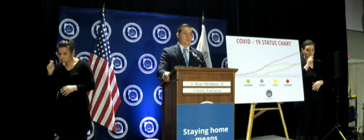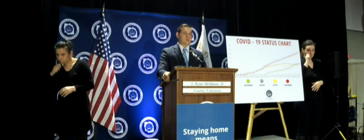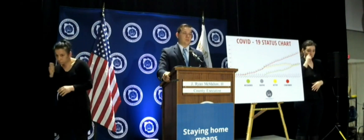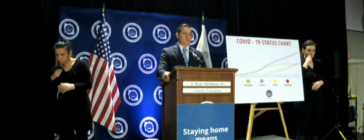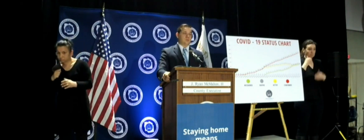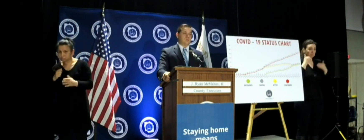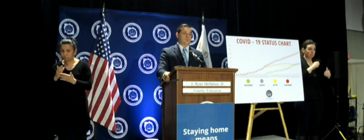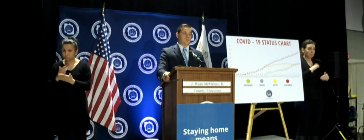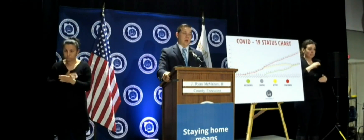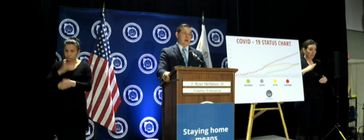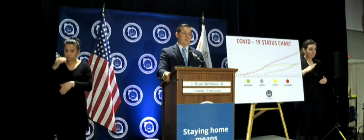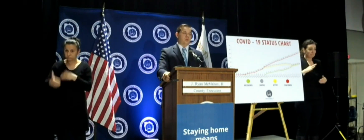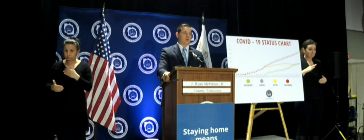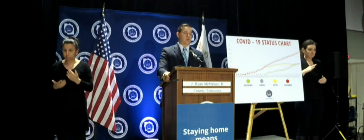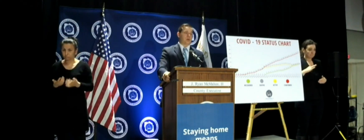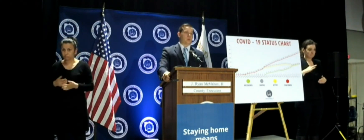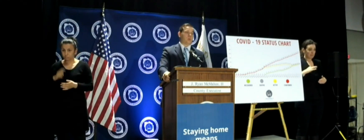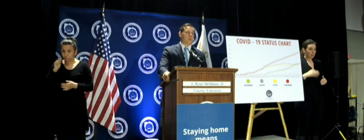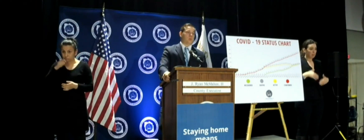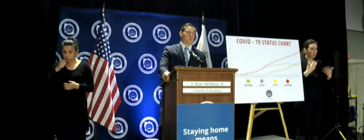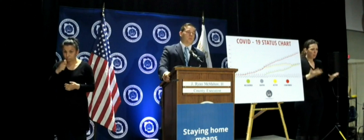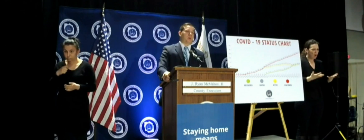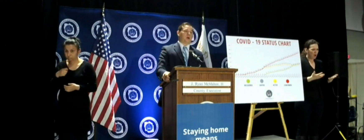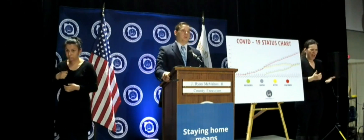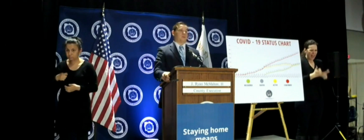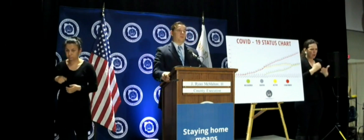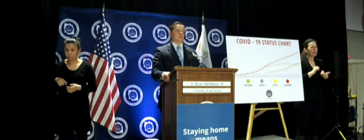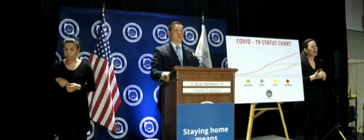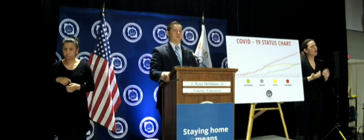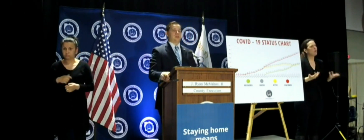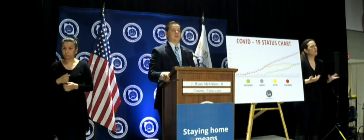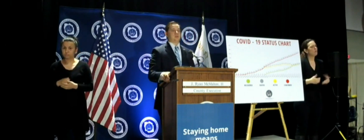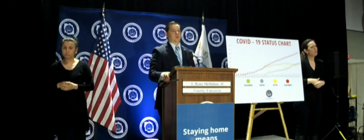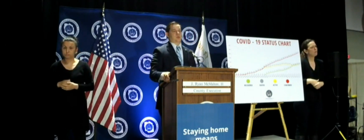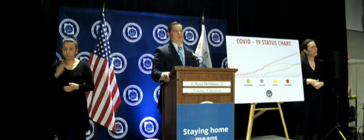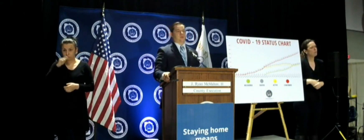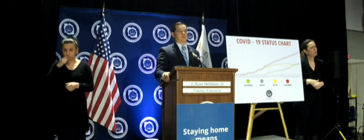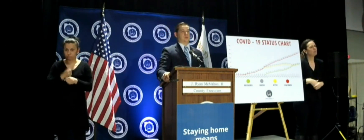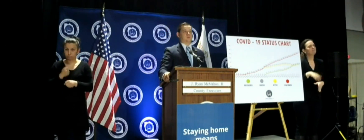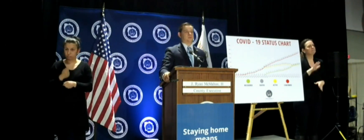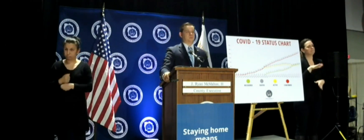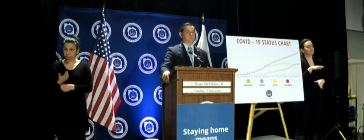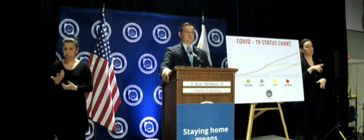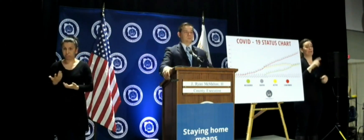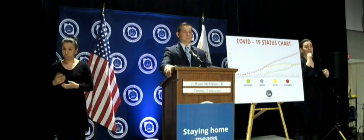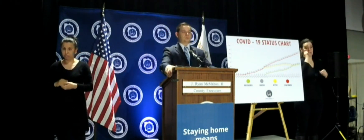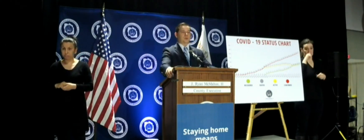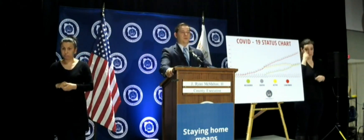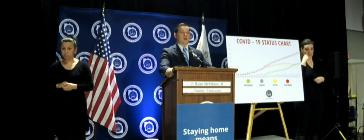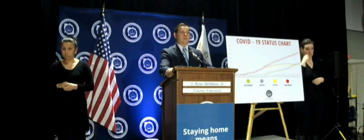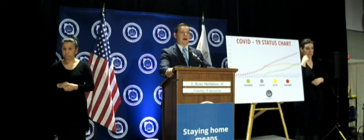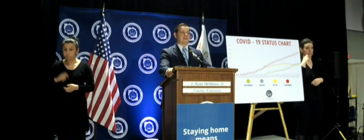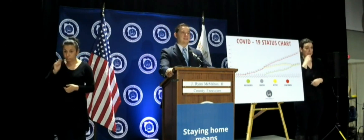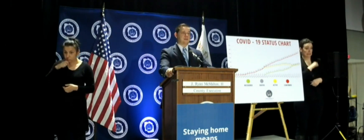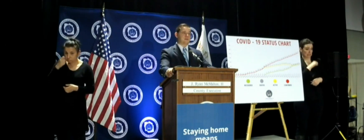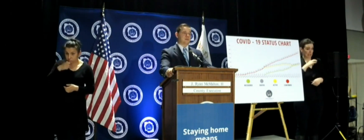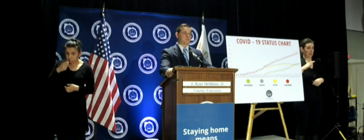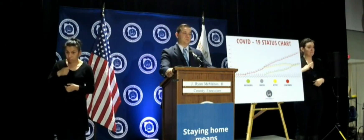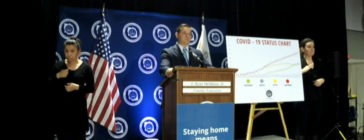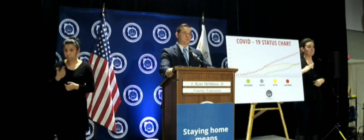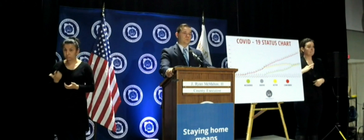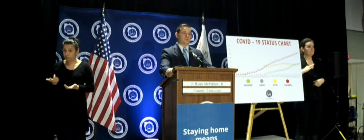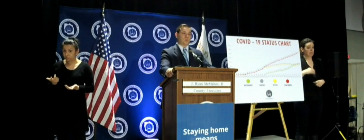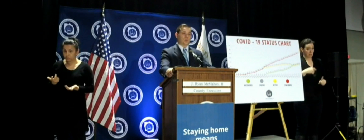that, what can you do? Yeah, I mean, look at part of when you test employees, if you have